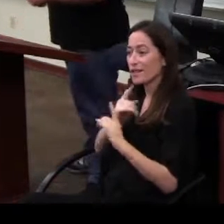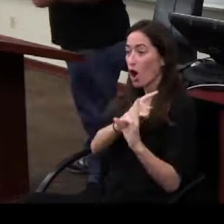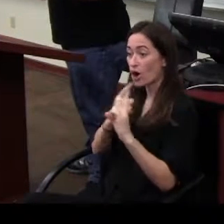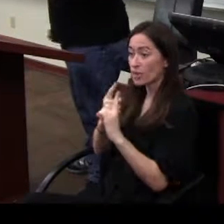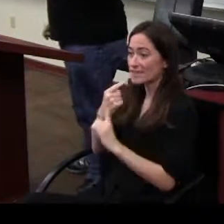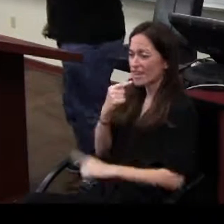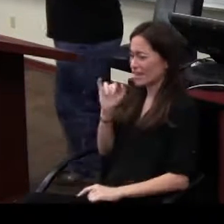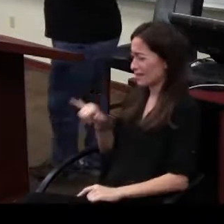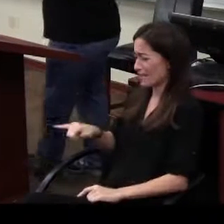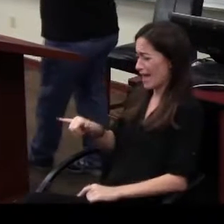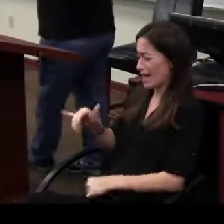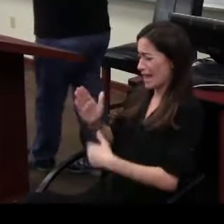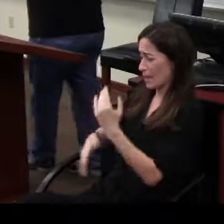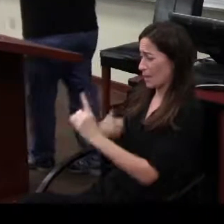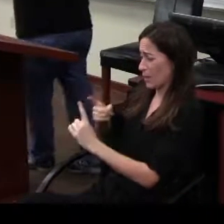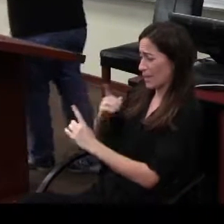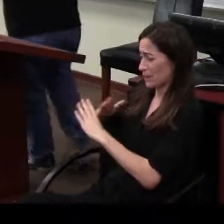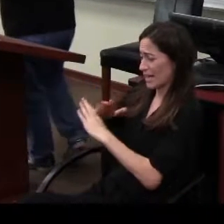protection is dead.